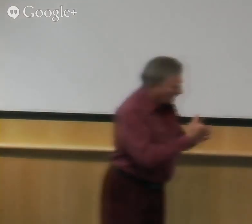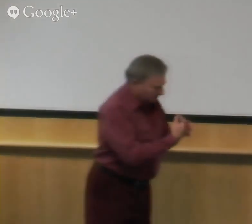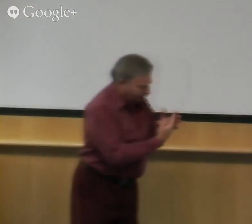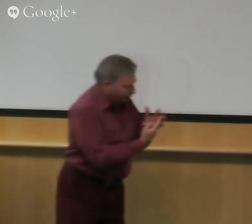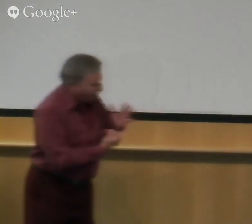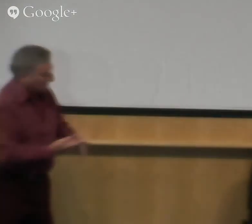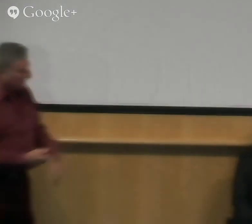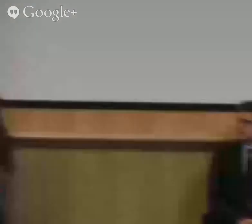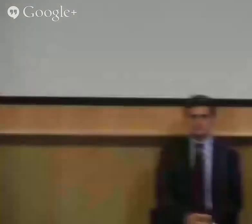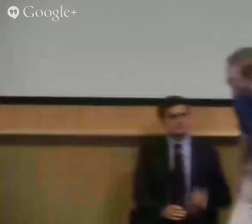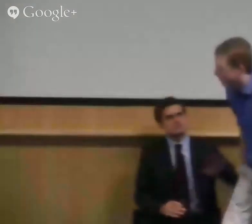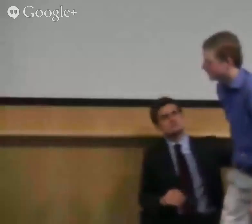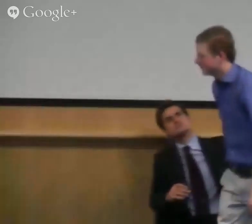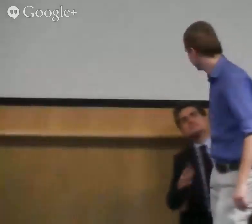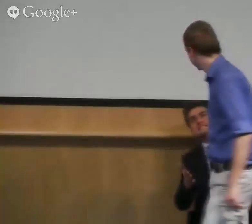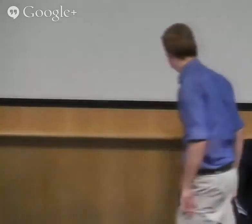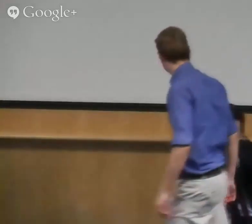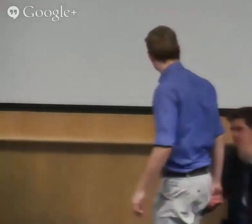get your funding from?